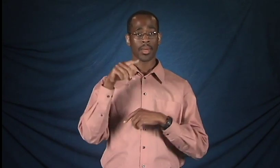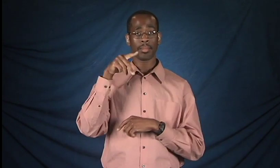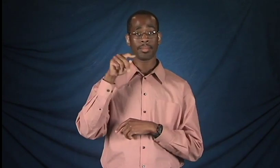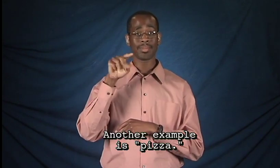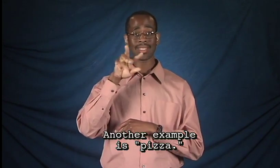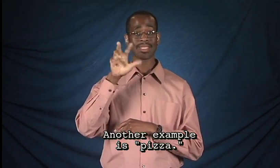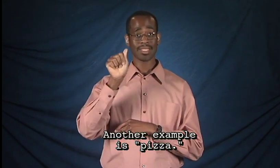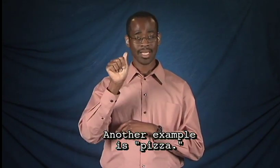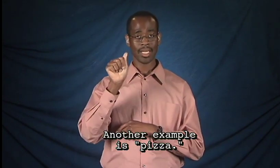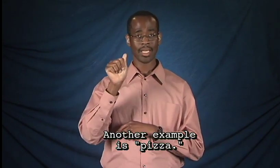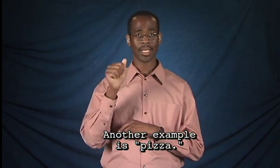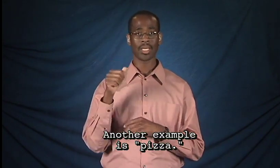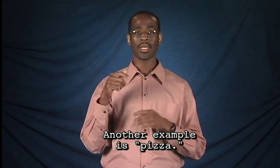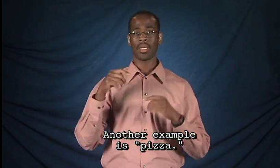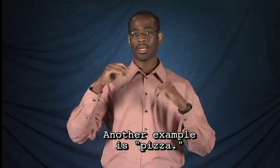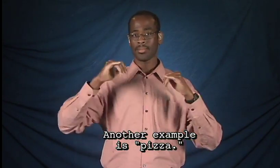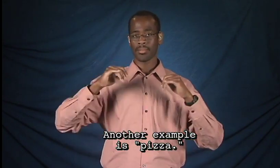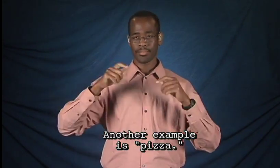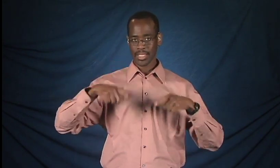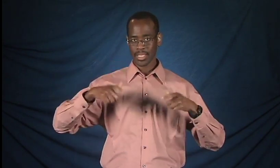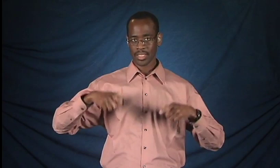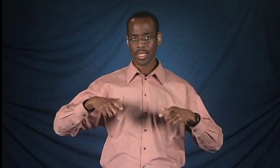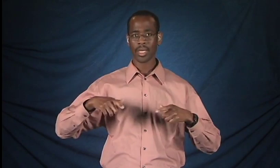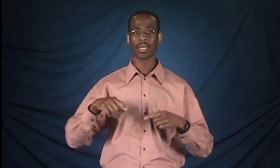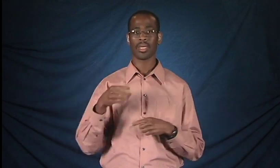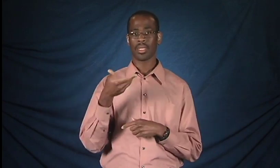Another example is pizza.